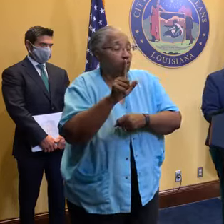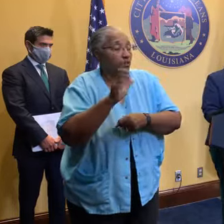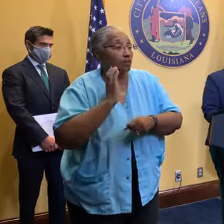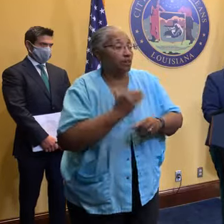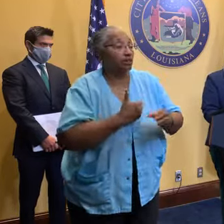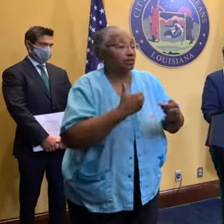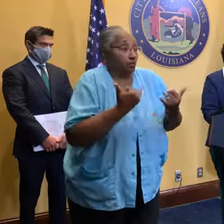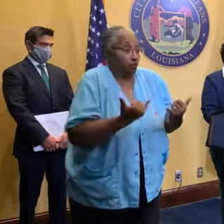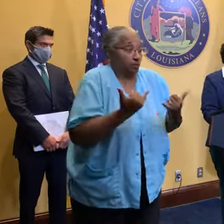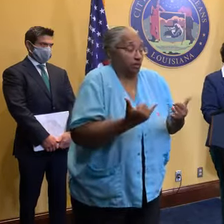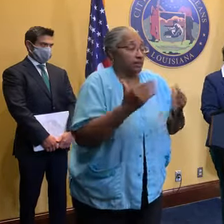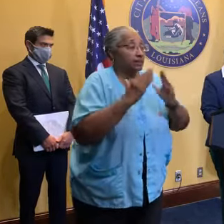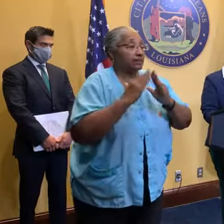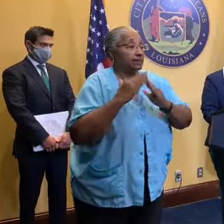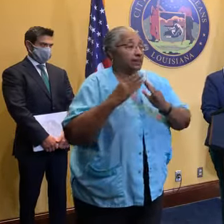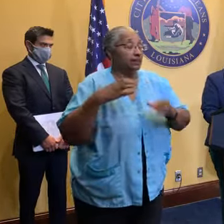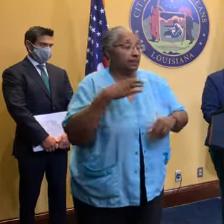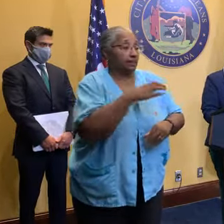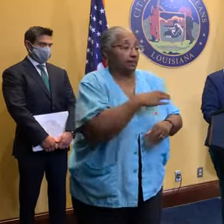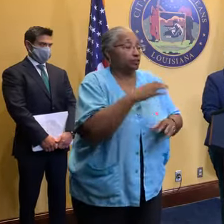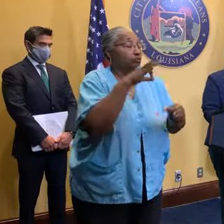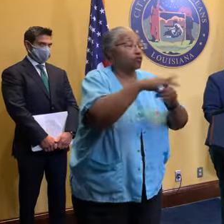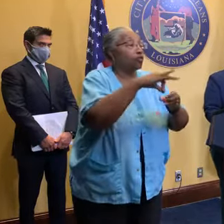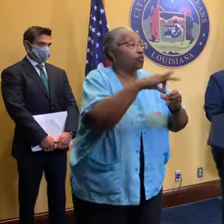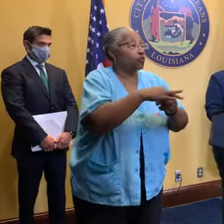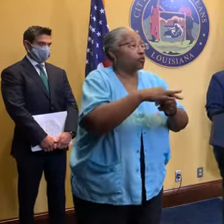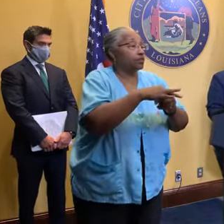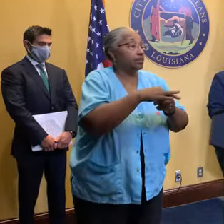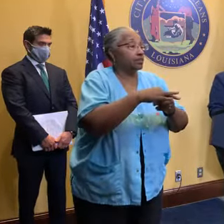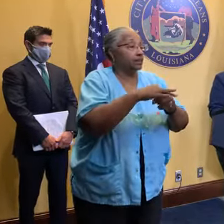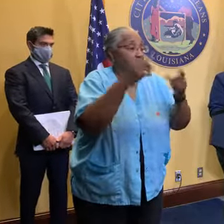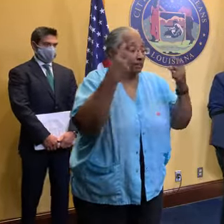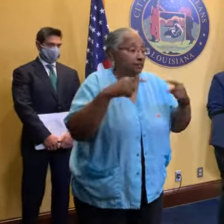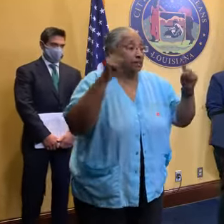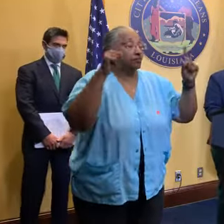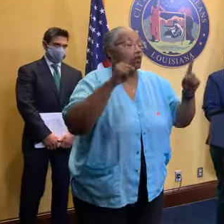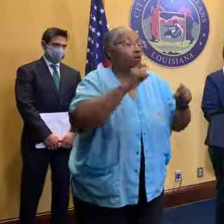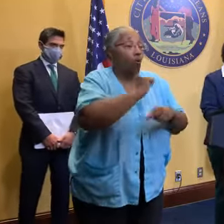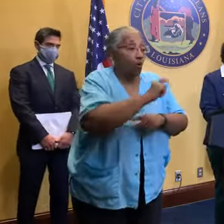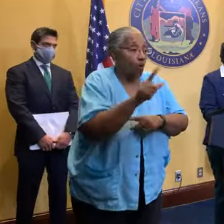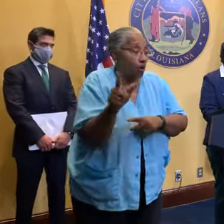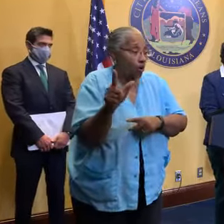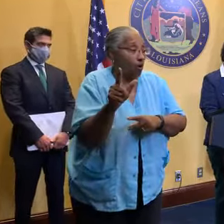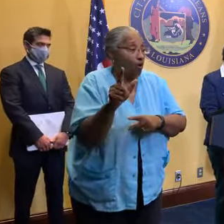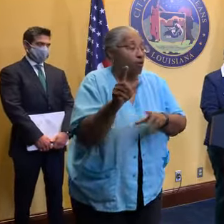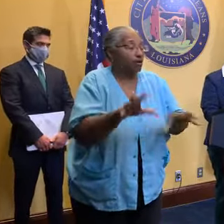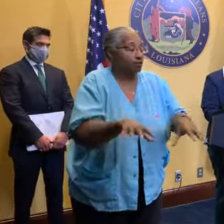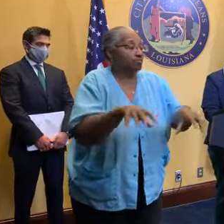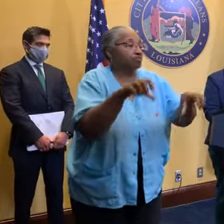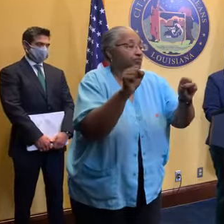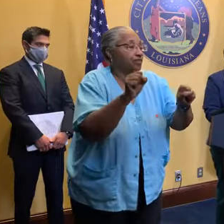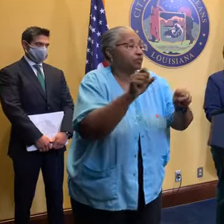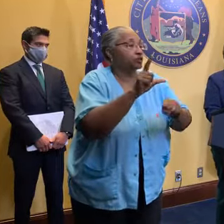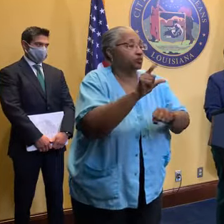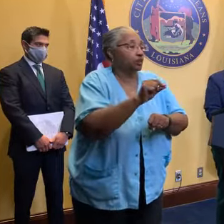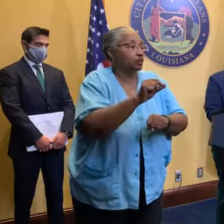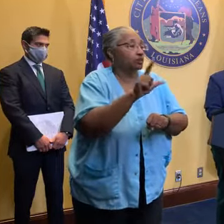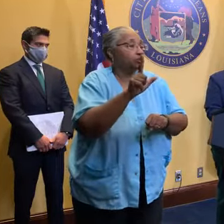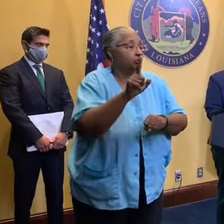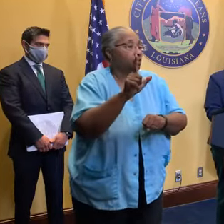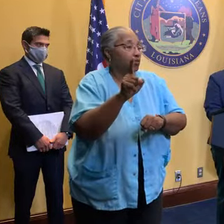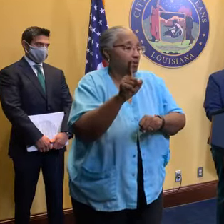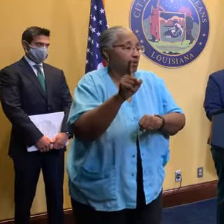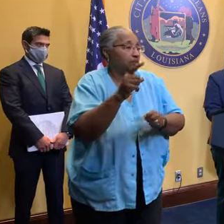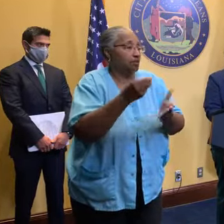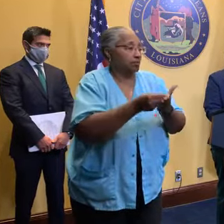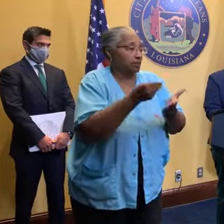Council today voted unanimously to adopt the 2021 budget after working extensively with our